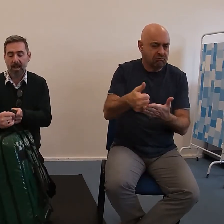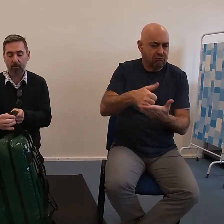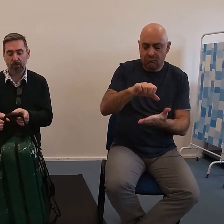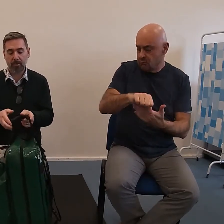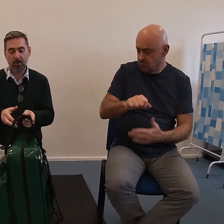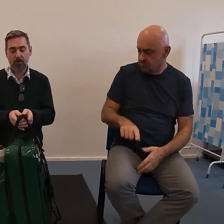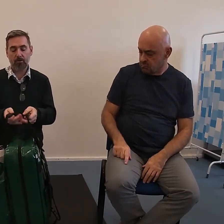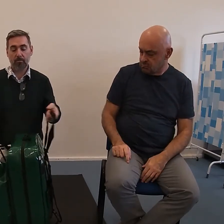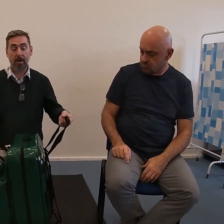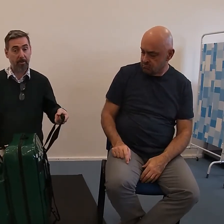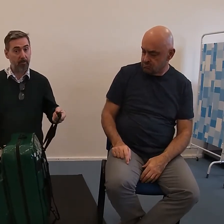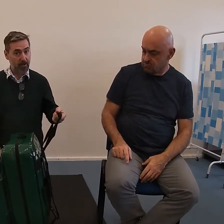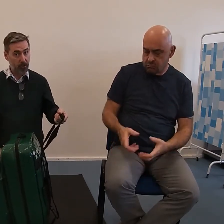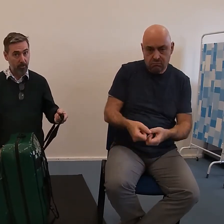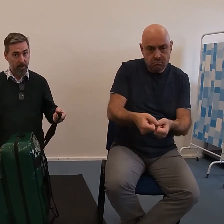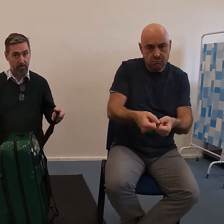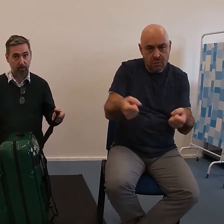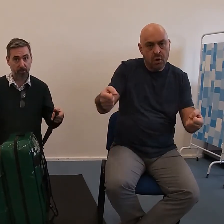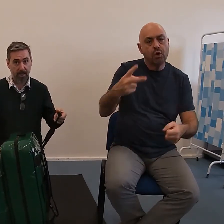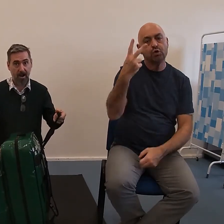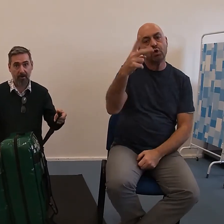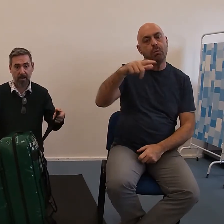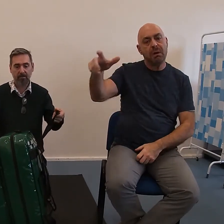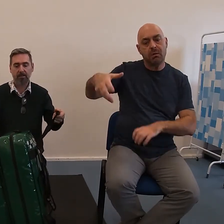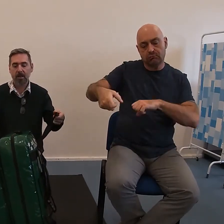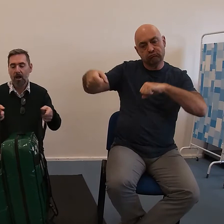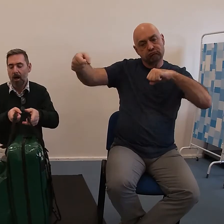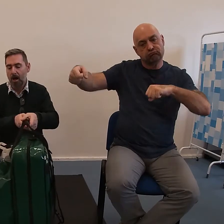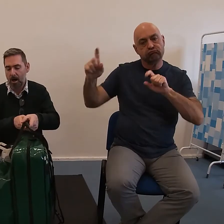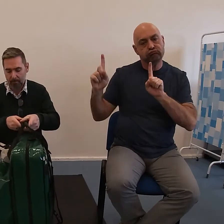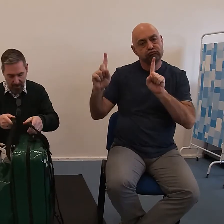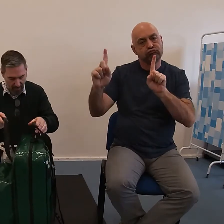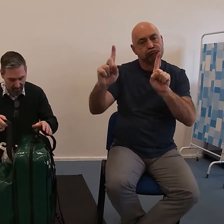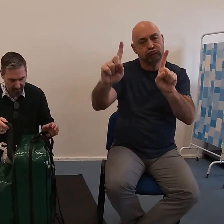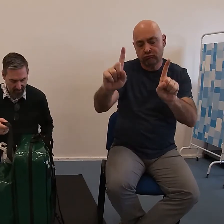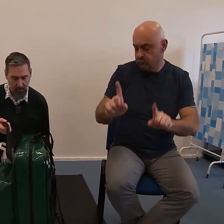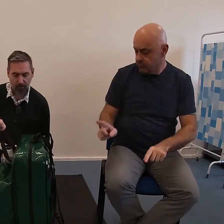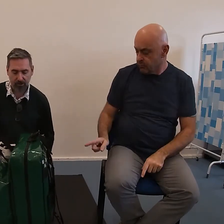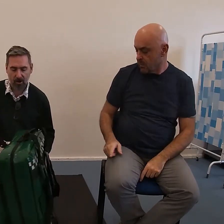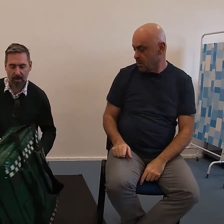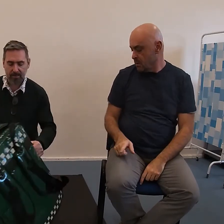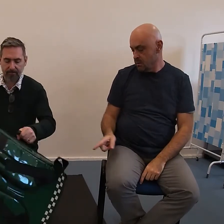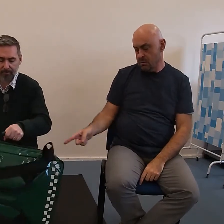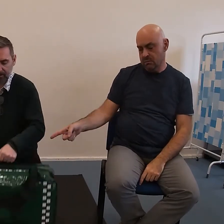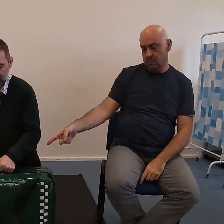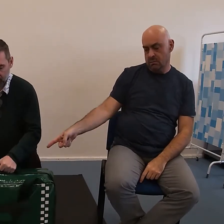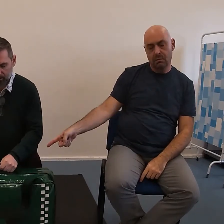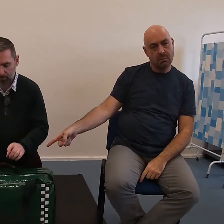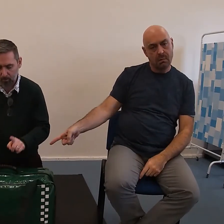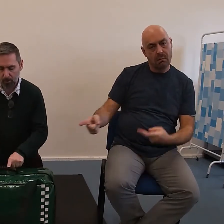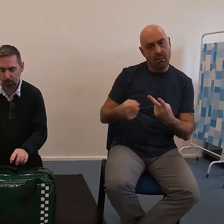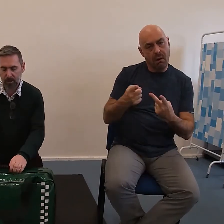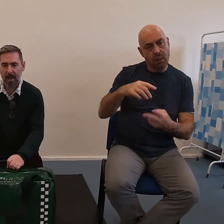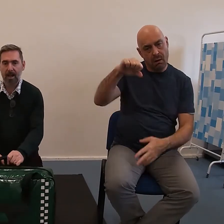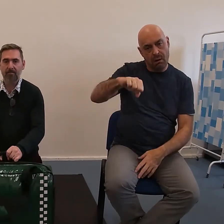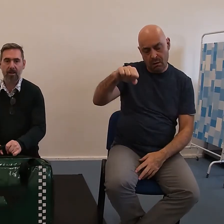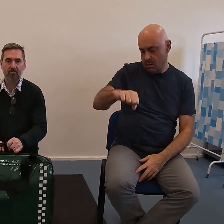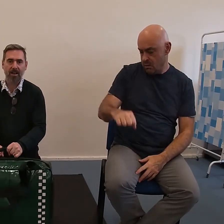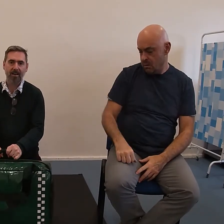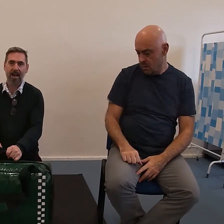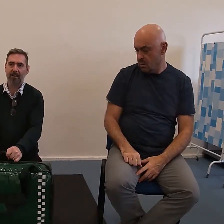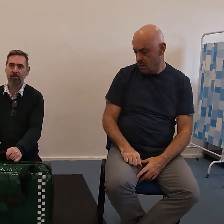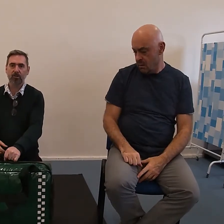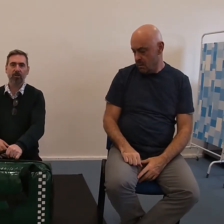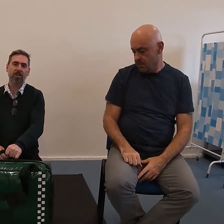And this can also be used maybe by 2 people to carry it. And then on the side, we also have